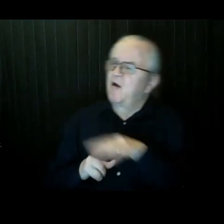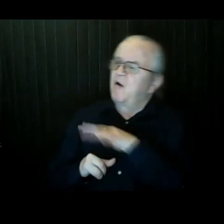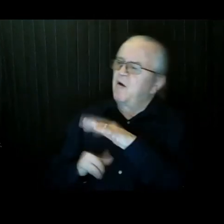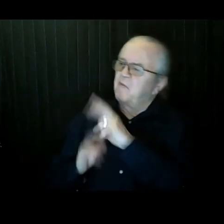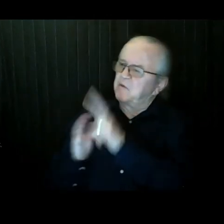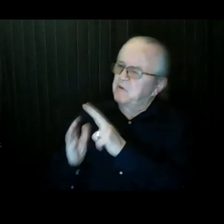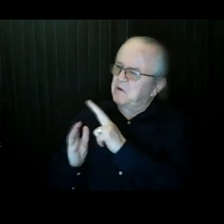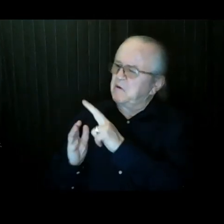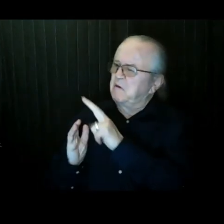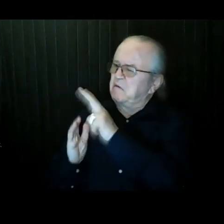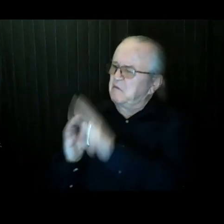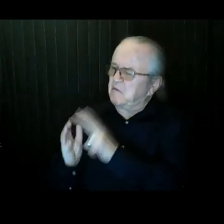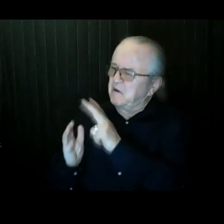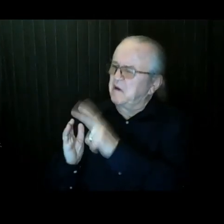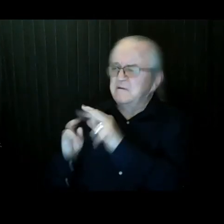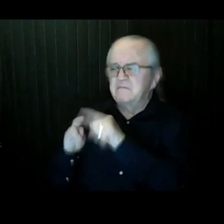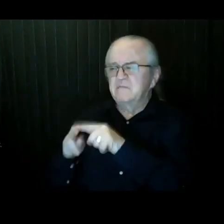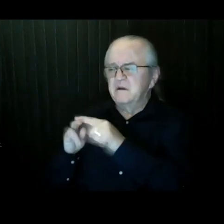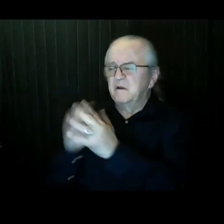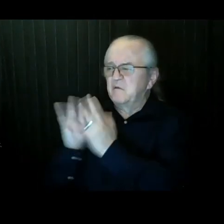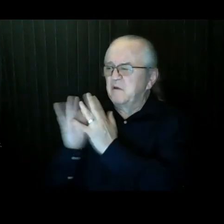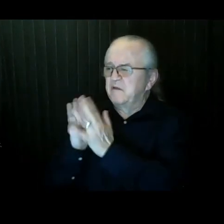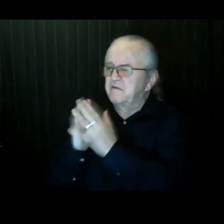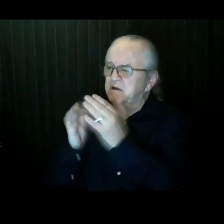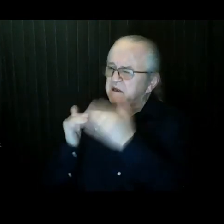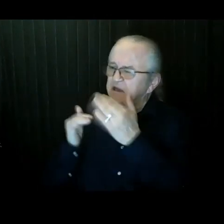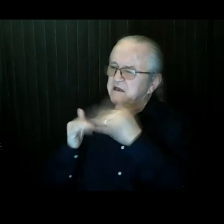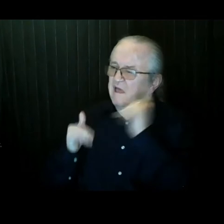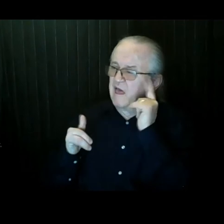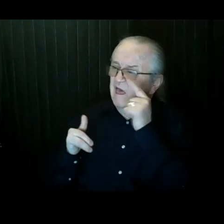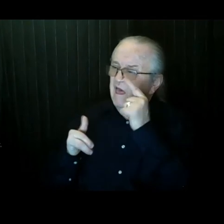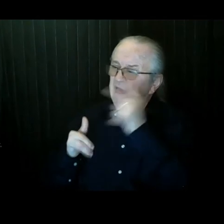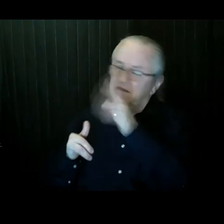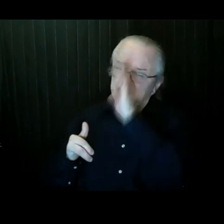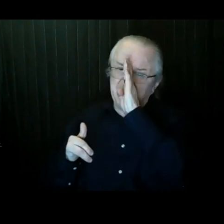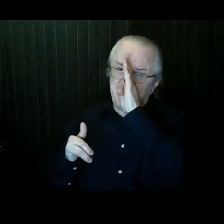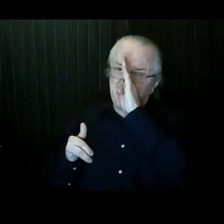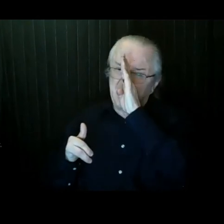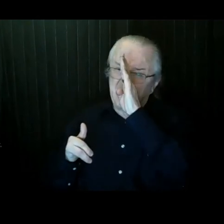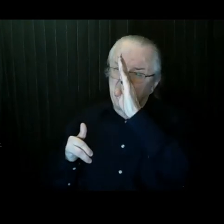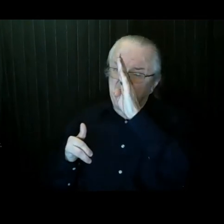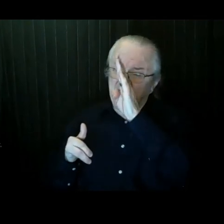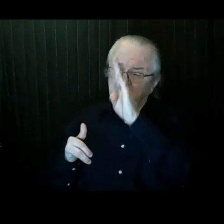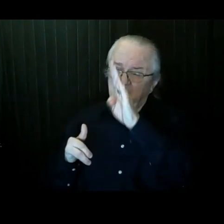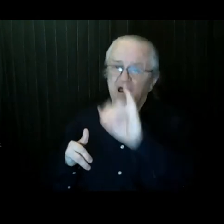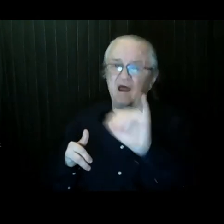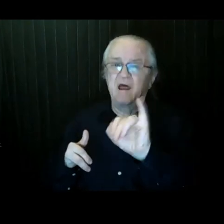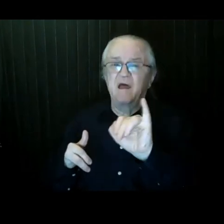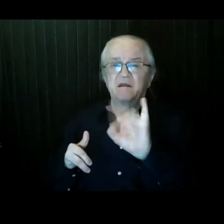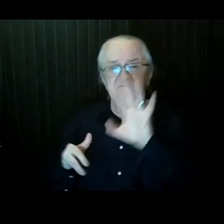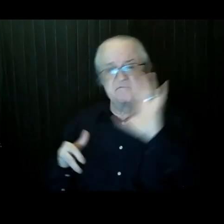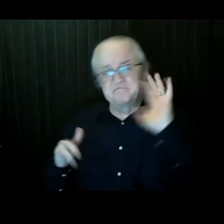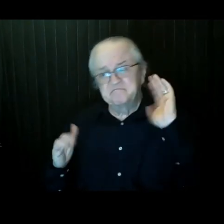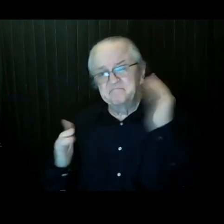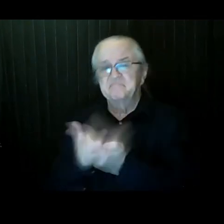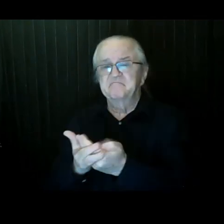maybe three hours, depending on the traffic. It's easy to get to. You just head straight down the freeway, I-75, you'll get right to it. And he